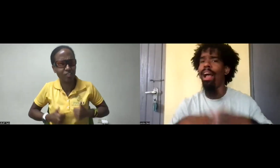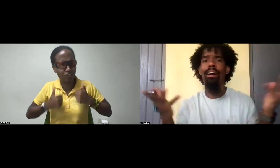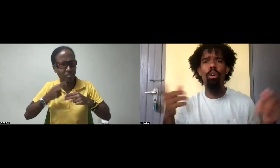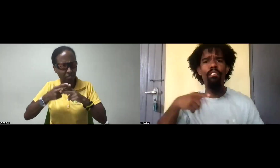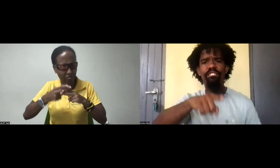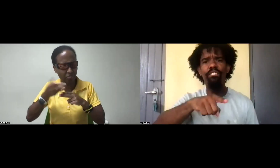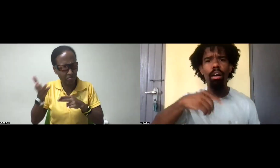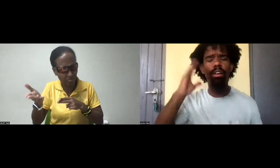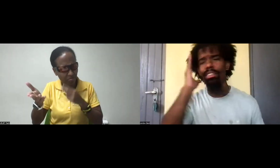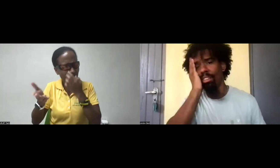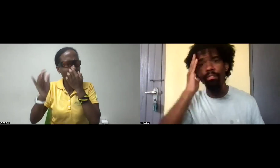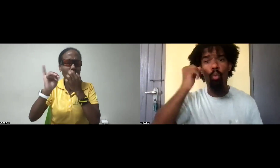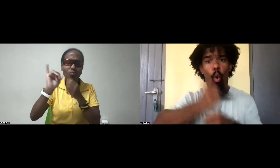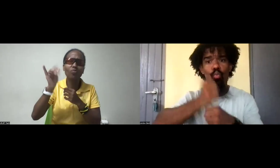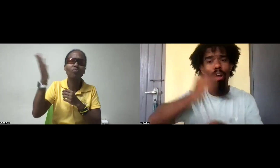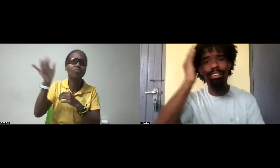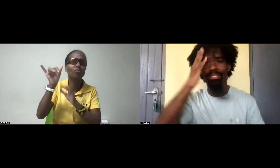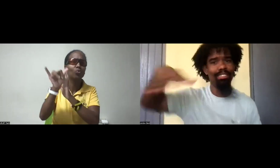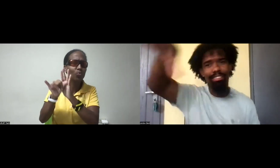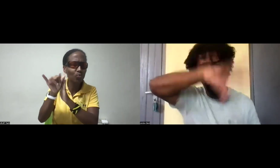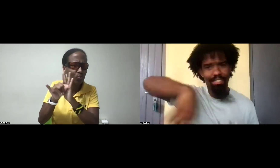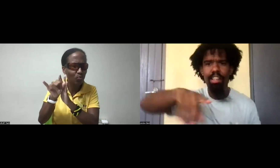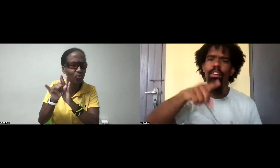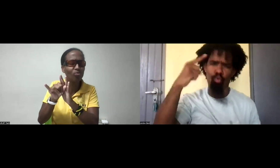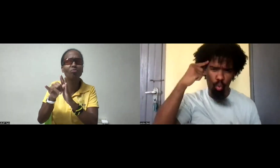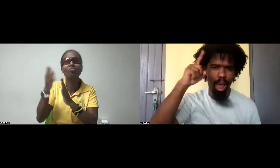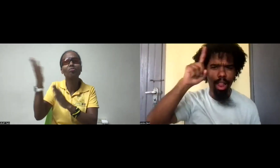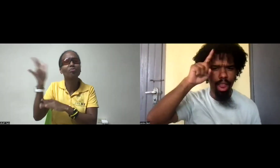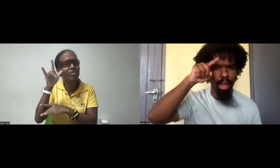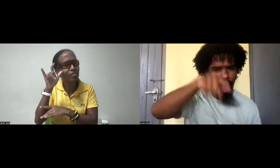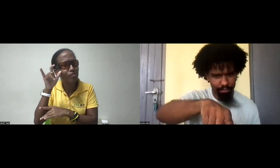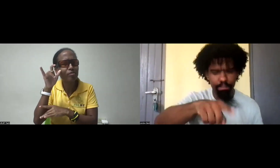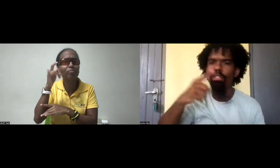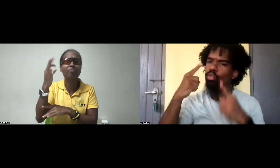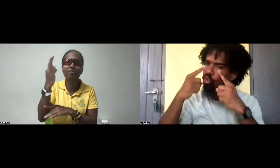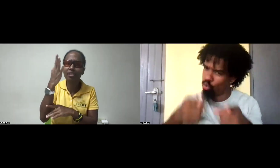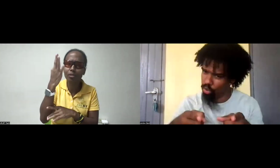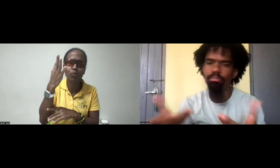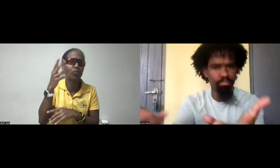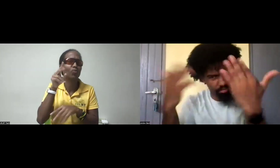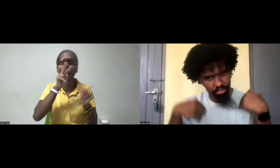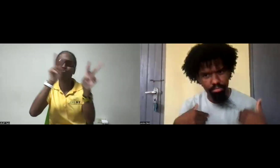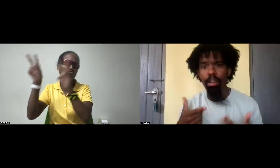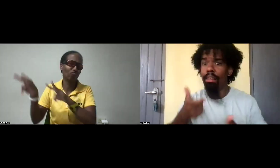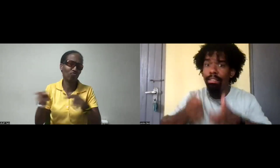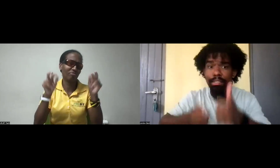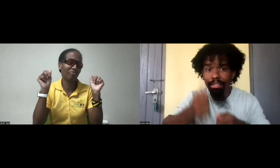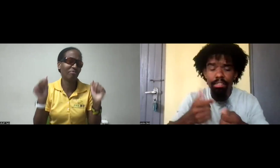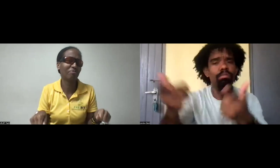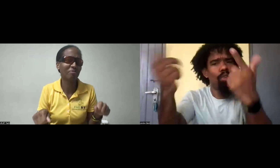in Kingston. That's the address. And also on YouTube, on Instagram, Facebook.